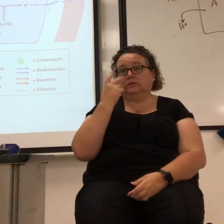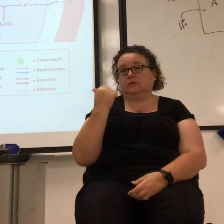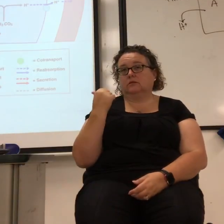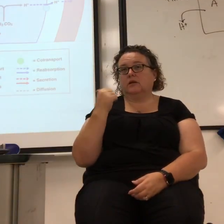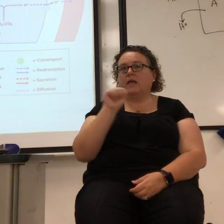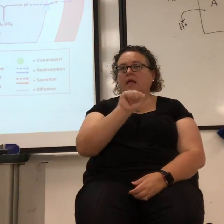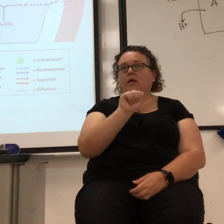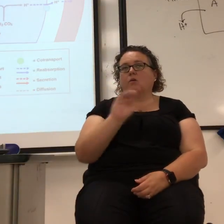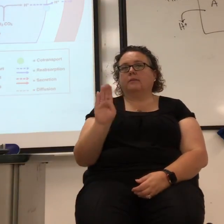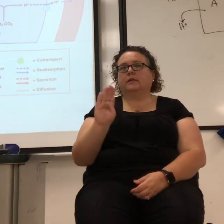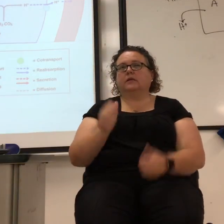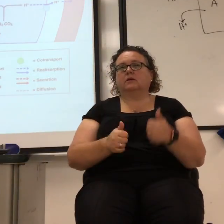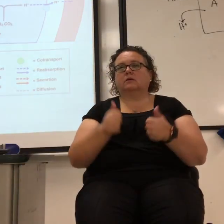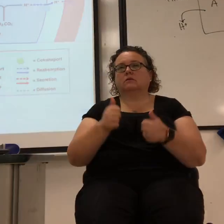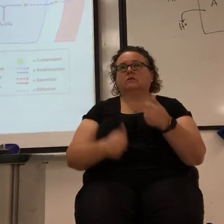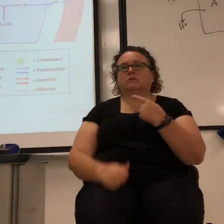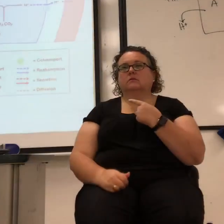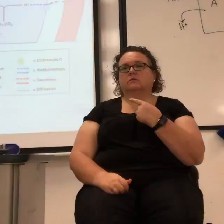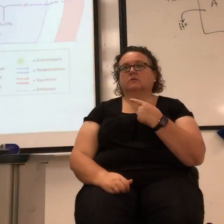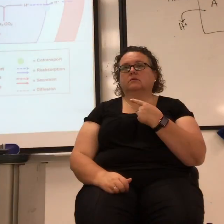A or B?